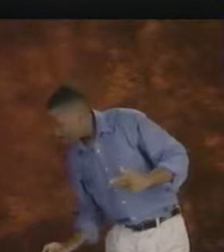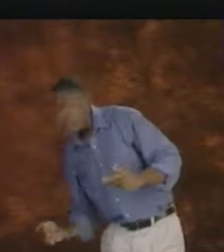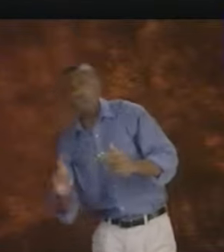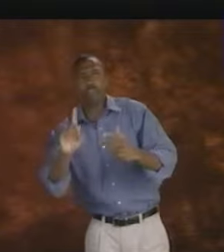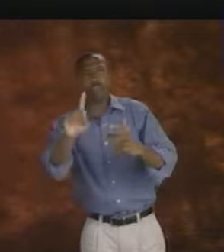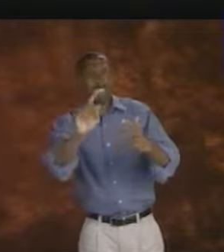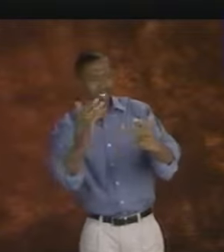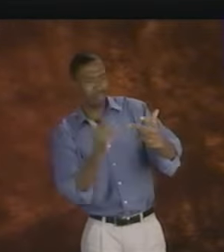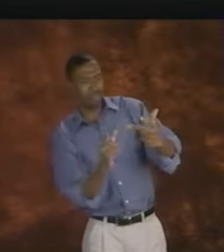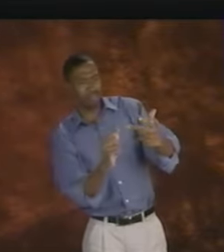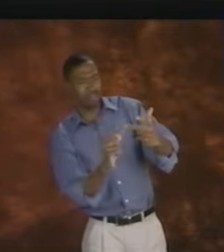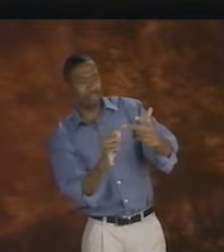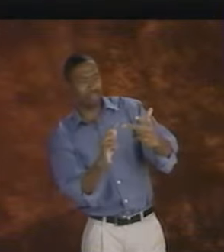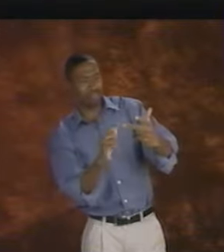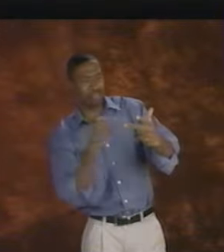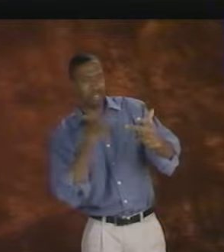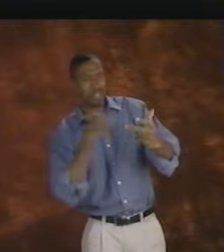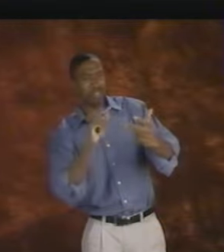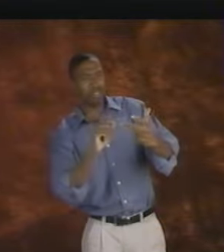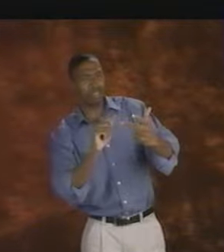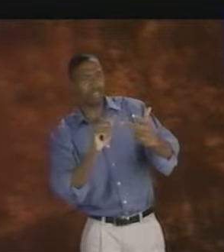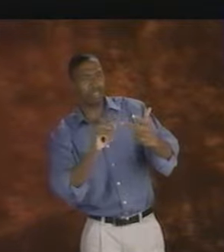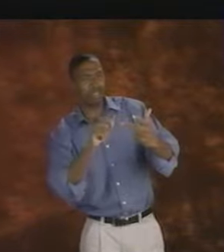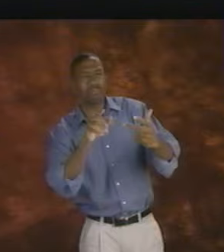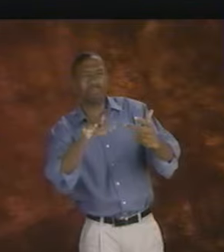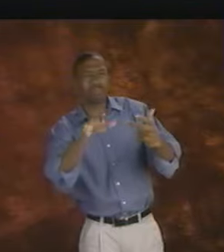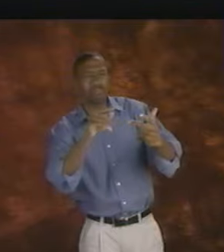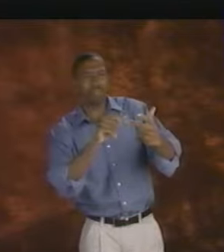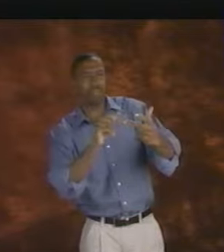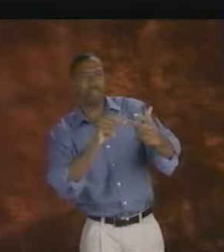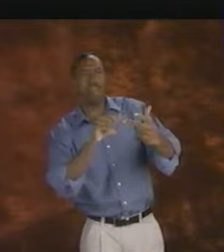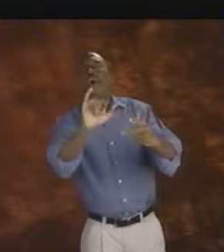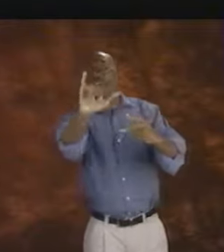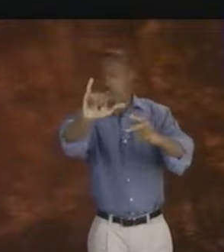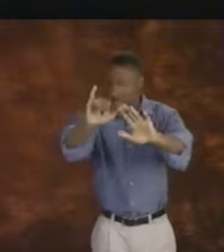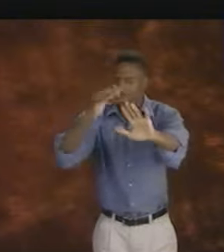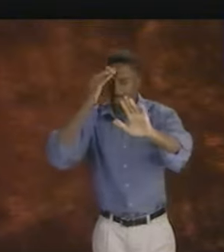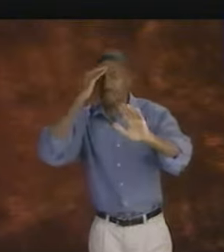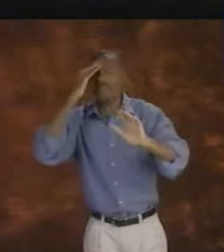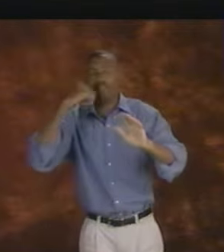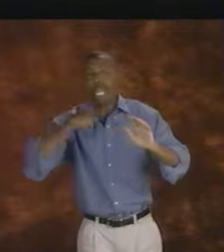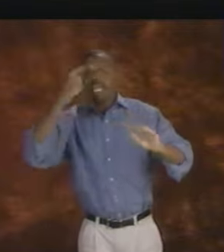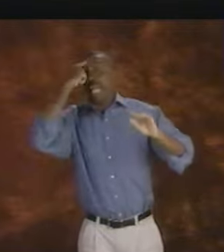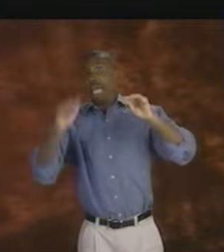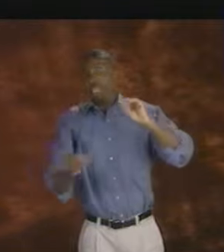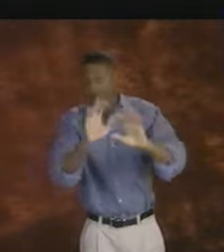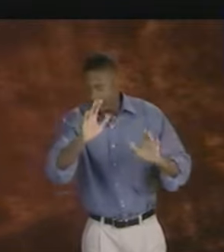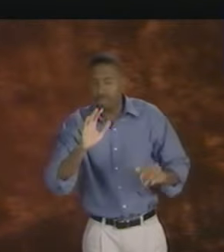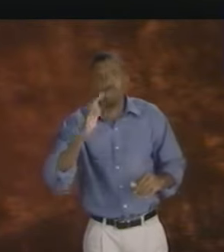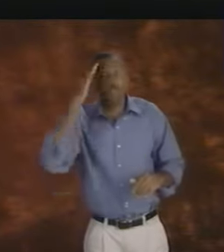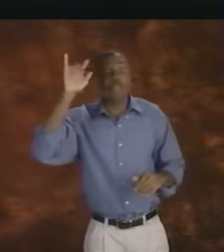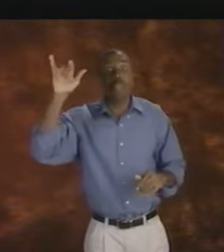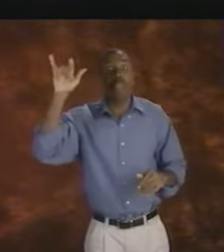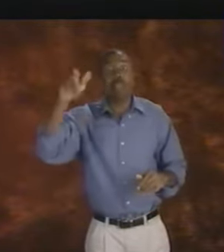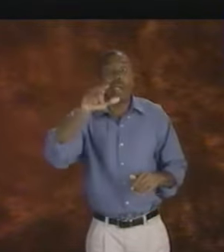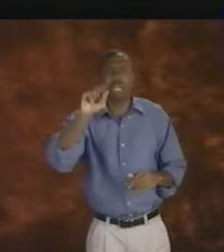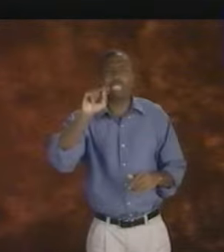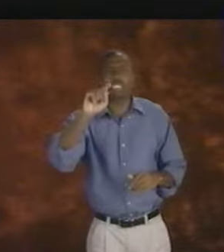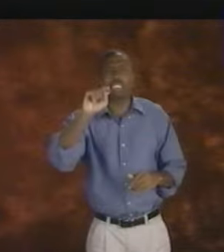So there's more I want to talk about too. Let's see, there's a third one I want to mention. What is that? Oh, I know. I forgot to